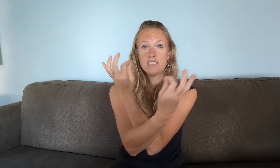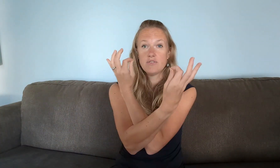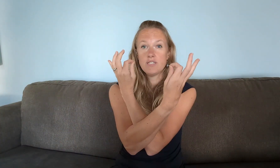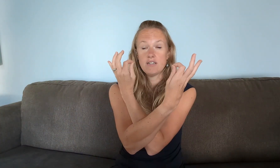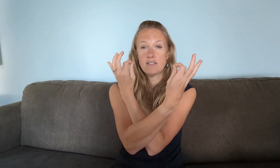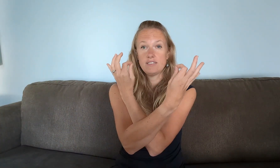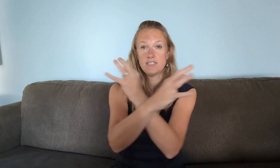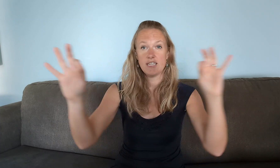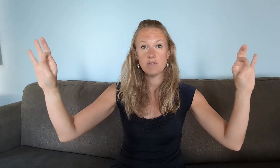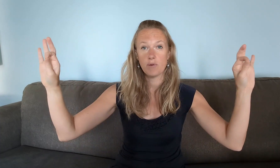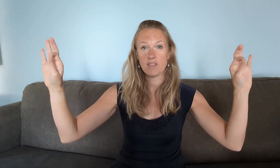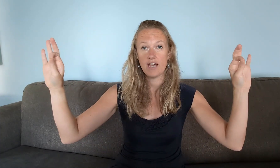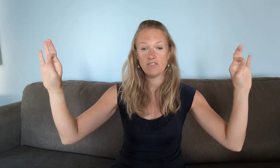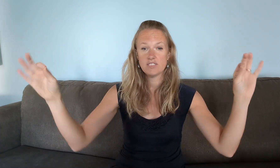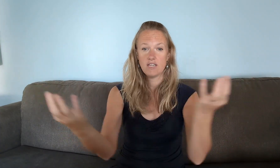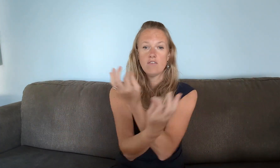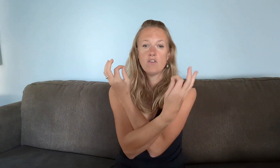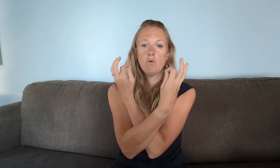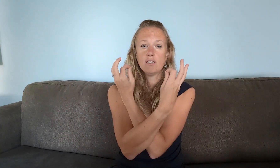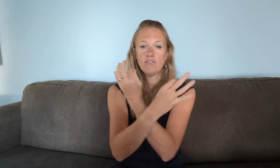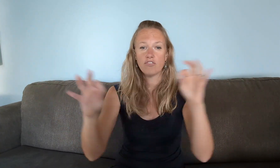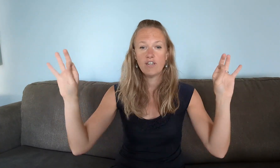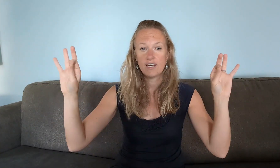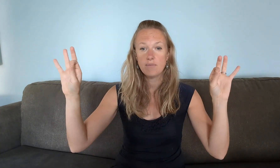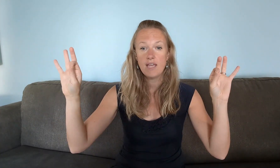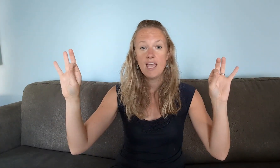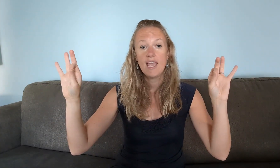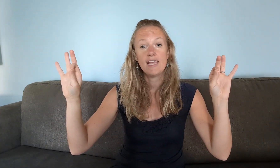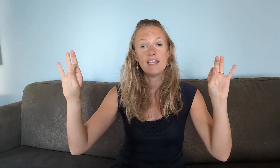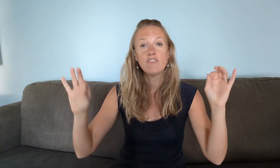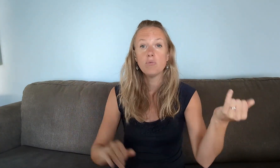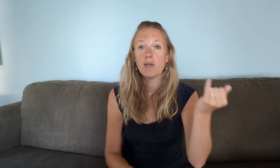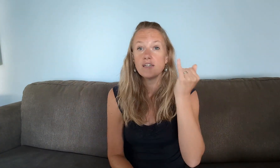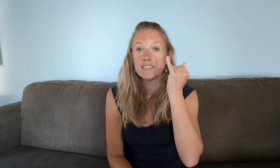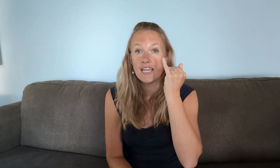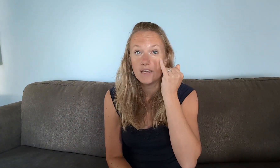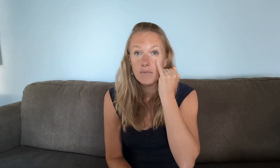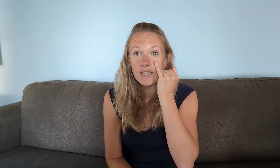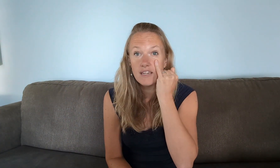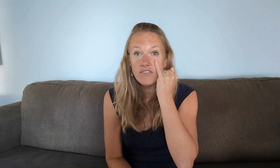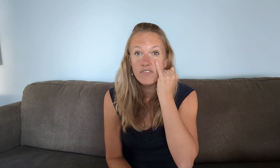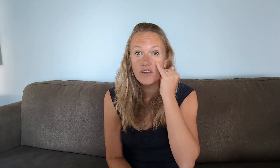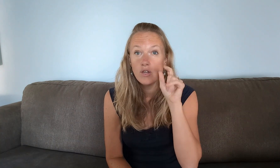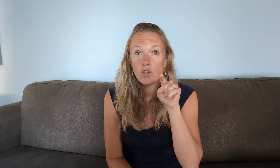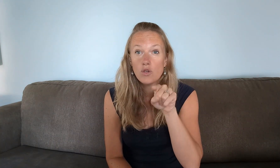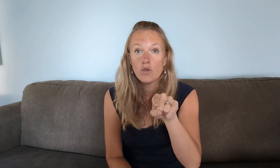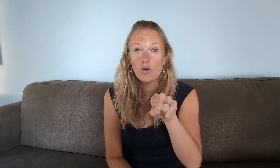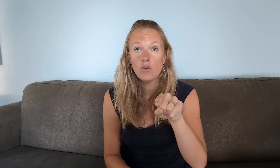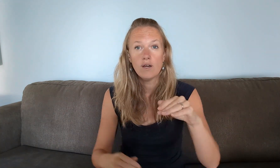as redeemed, but with X. If you walk in freedom, and if you bear his name, if you, and